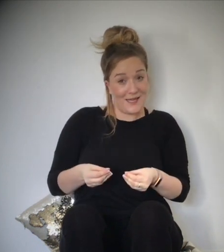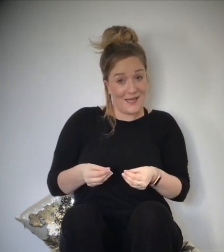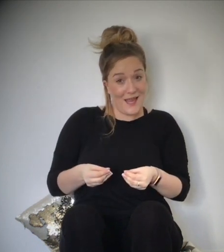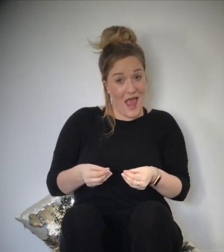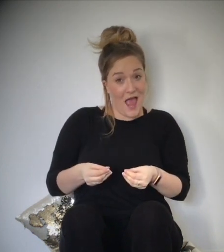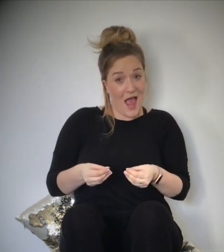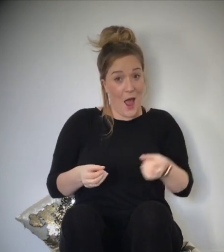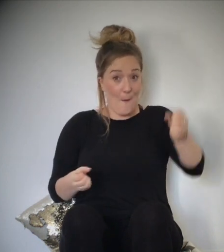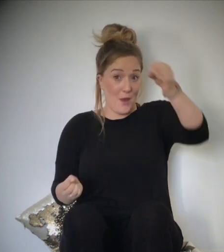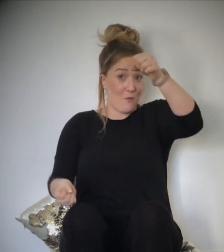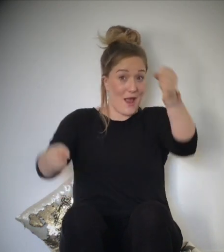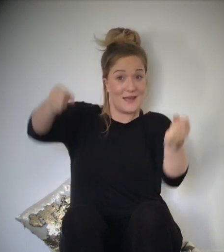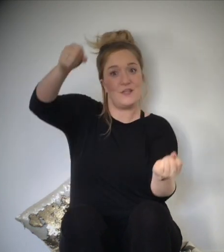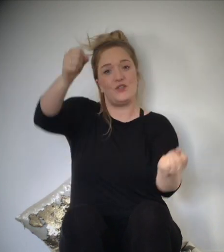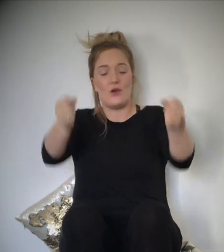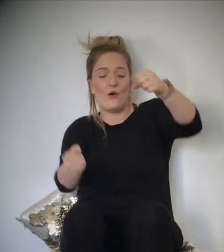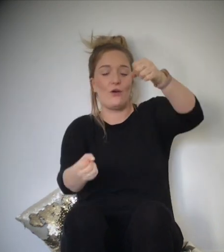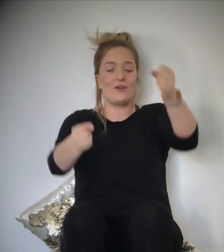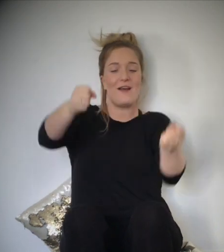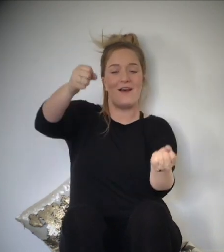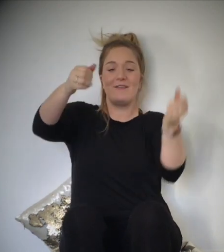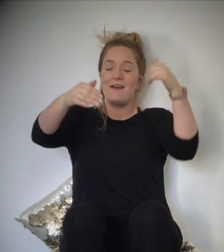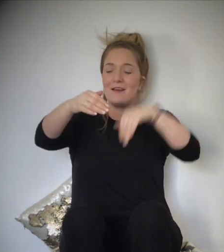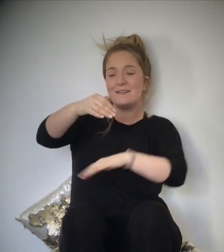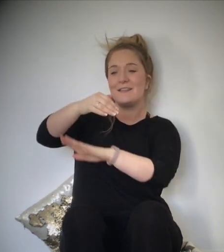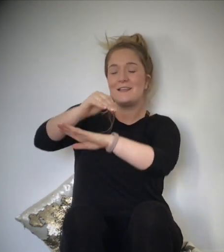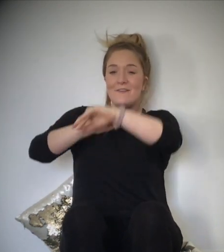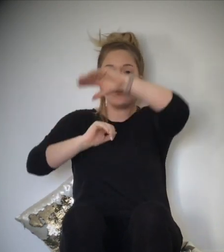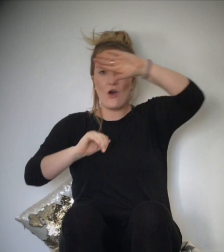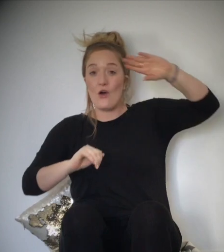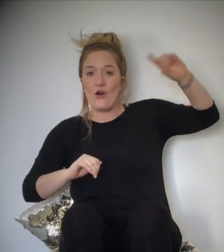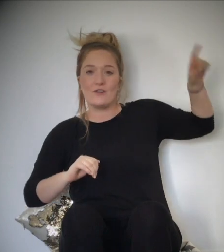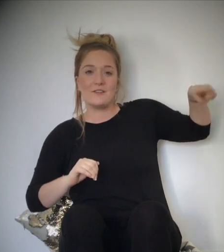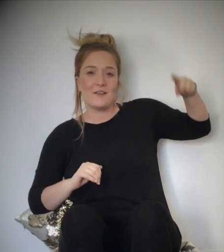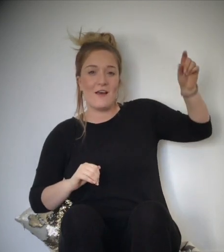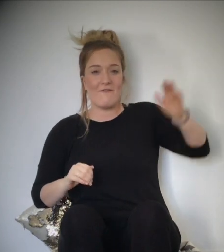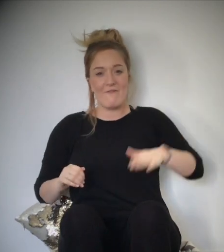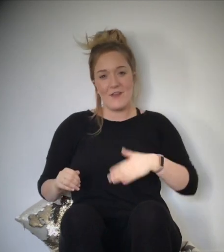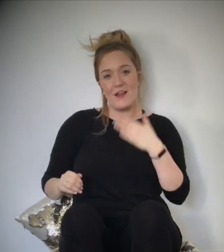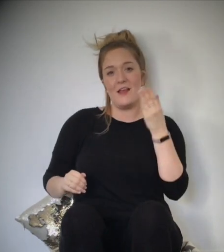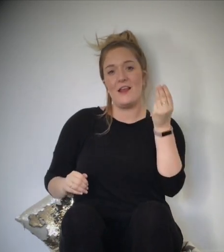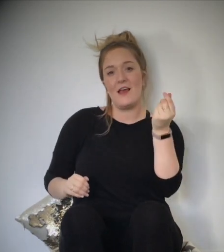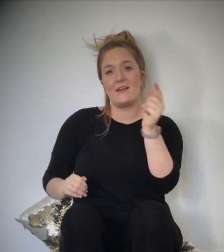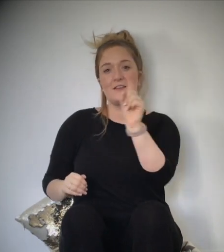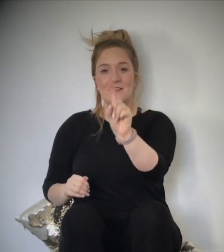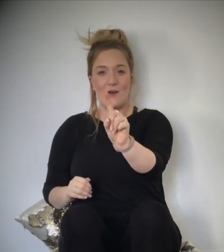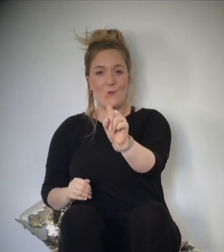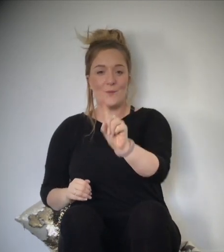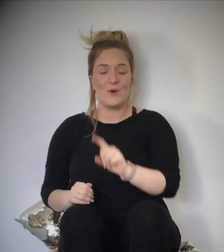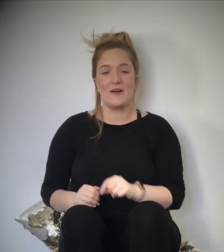I'll be riding shotgun underneath the heart sign, feeling like a someone